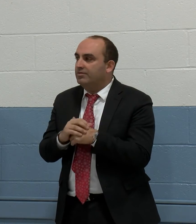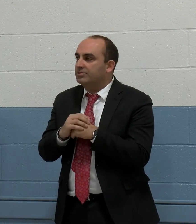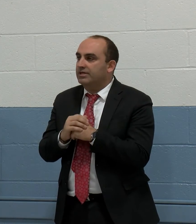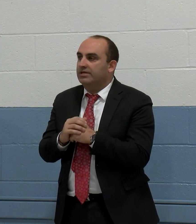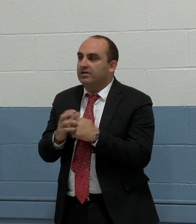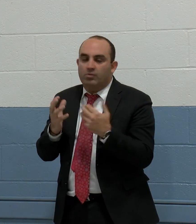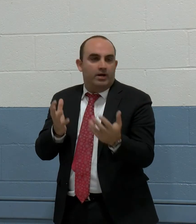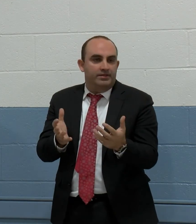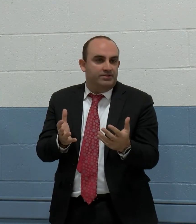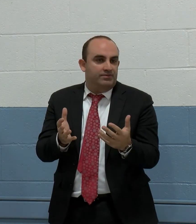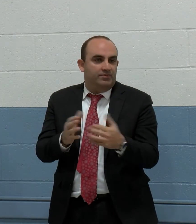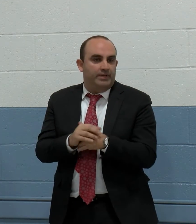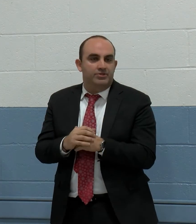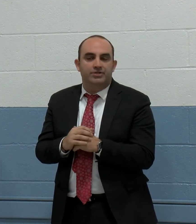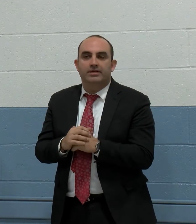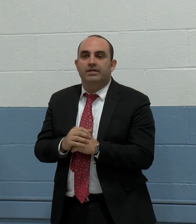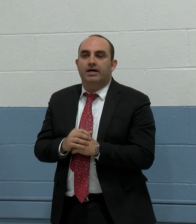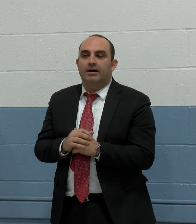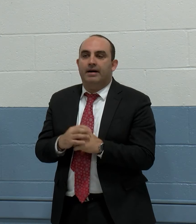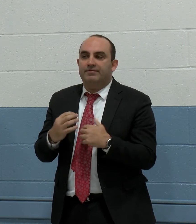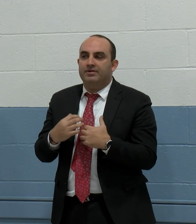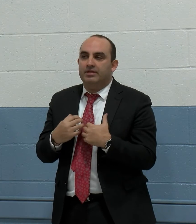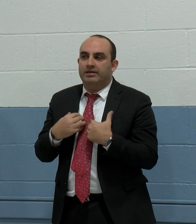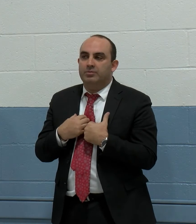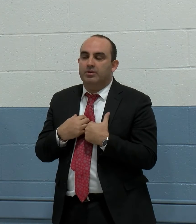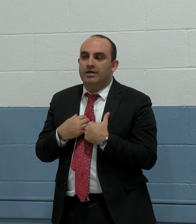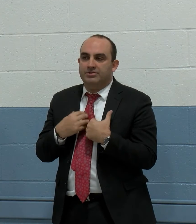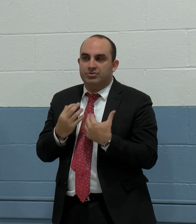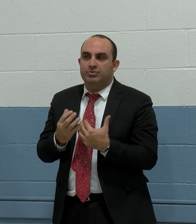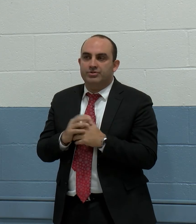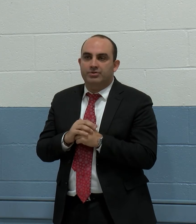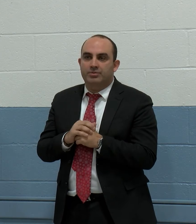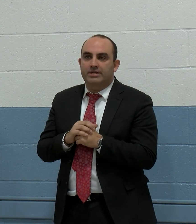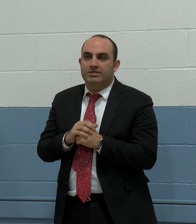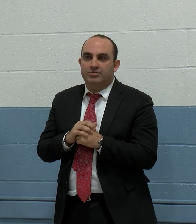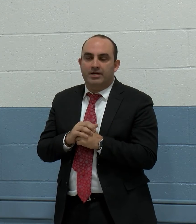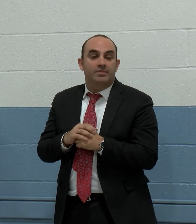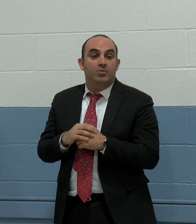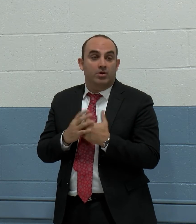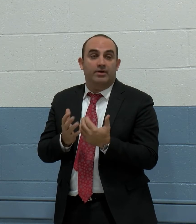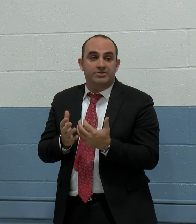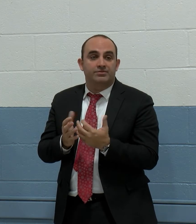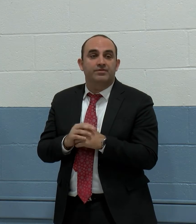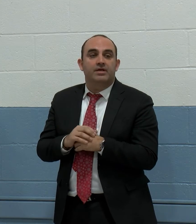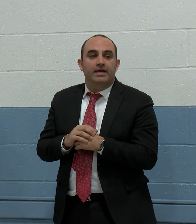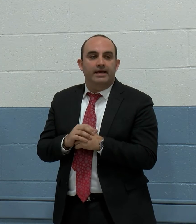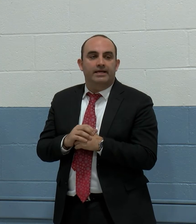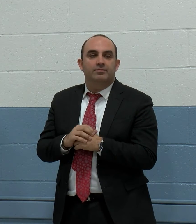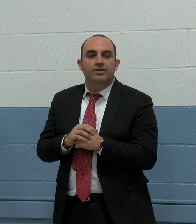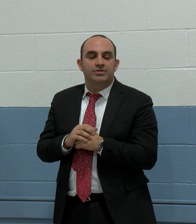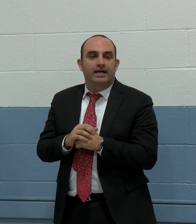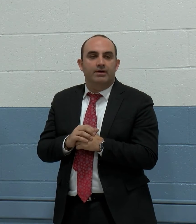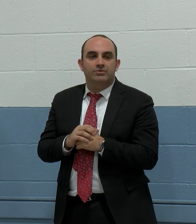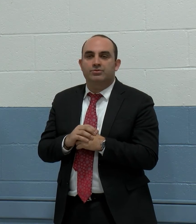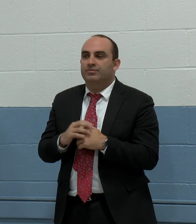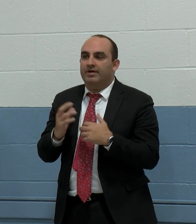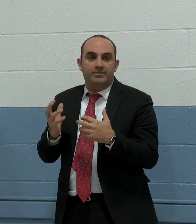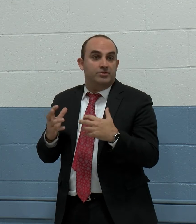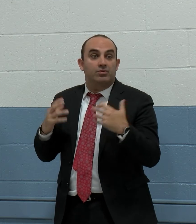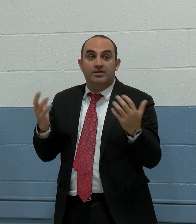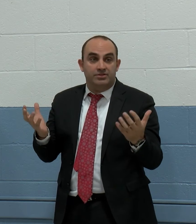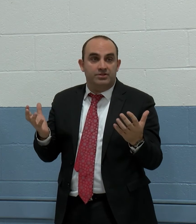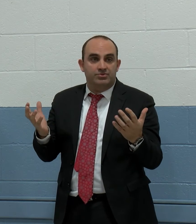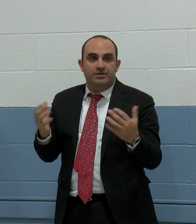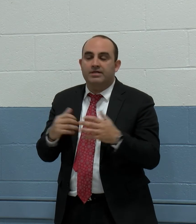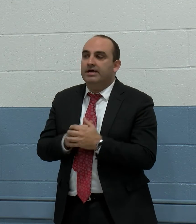they're folks that wanted this information. I feel like, as a school district, we need to try to be more aggressive in reaching out to